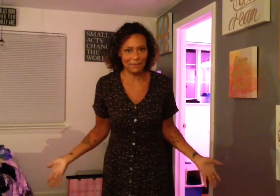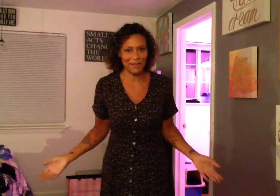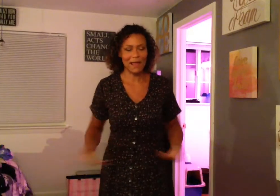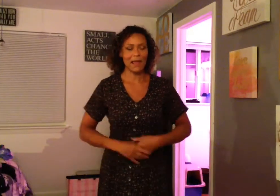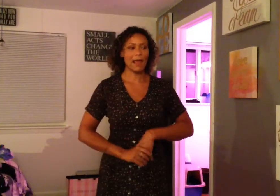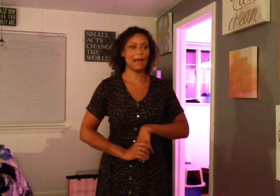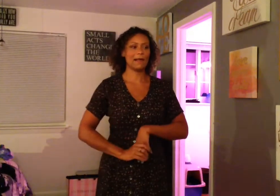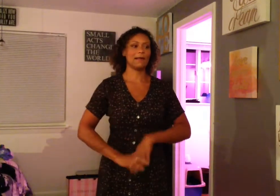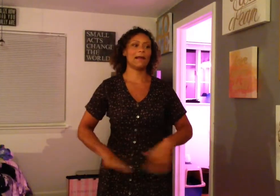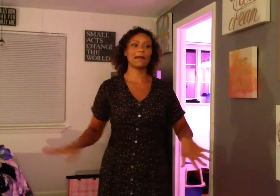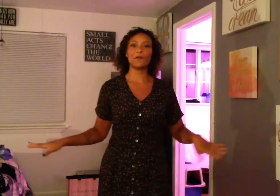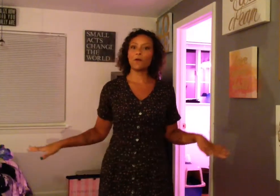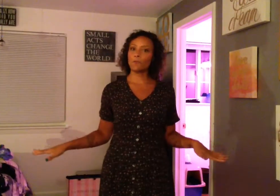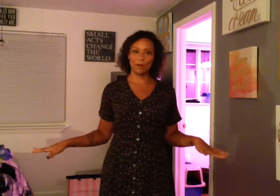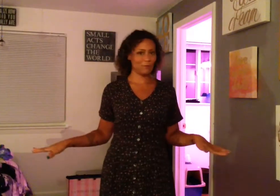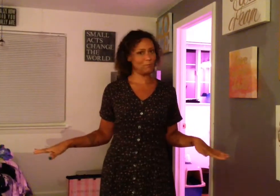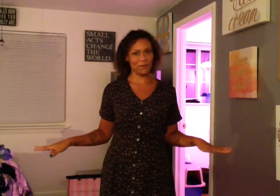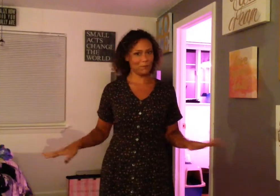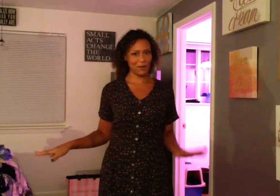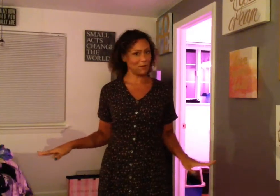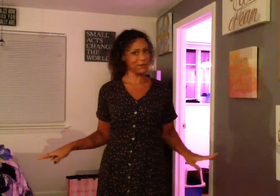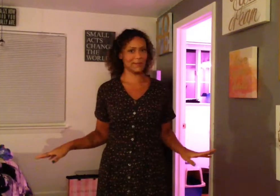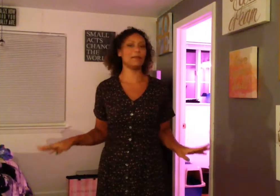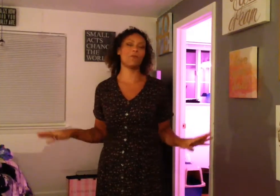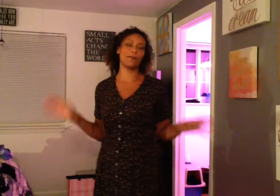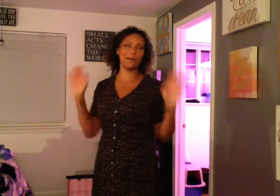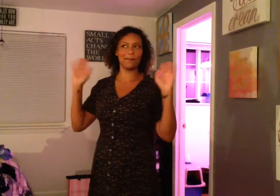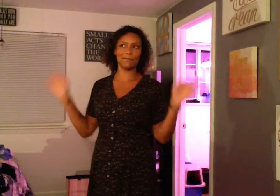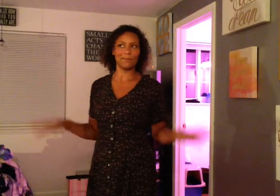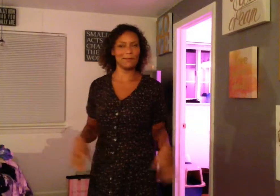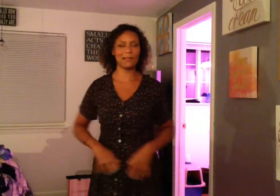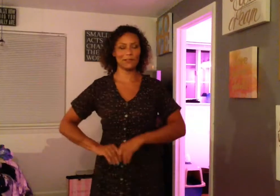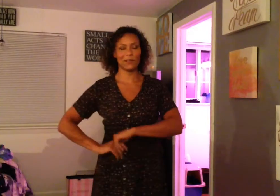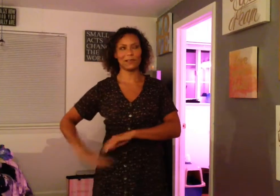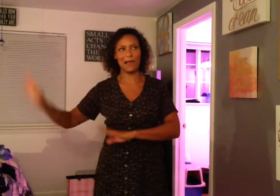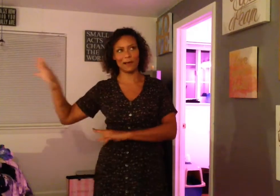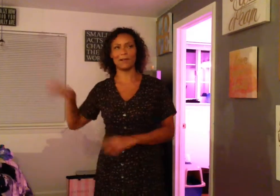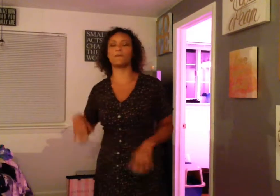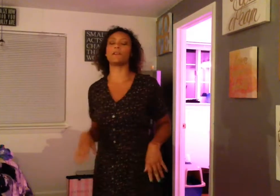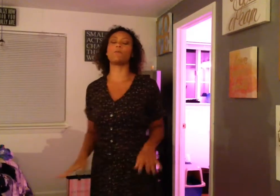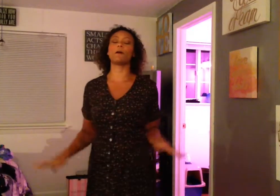enlightenment. And I got no beef with my girl Lucy anymore. Like, I should get into that in another video, but